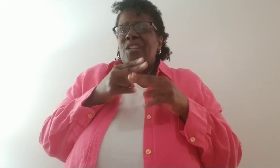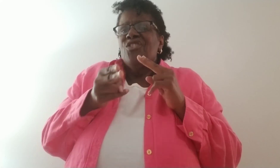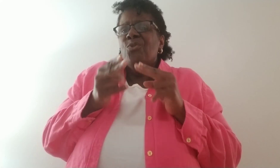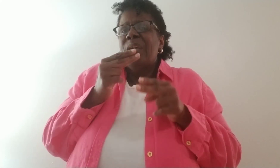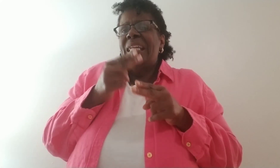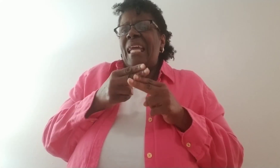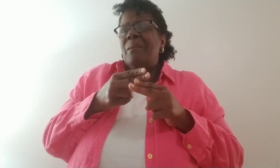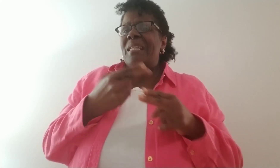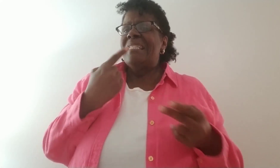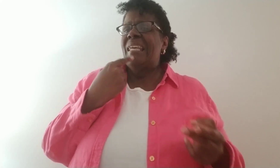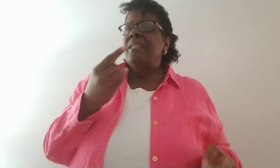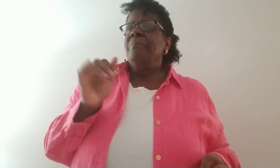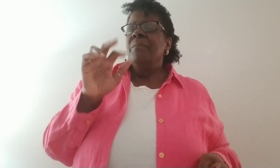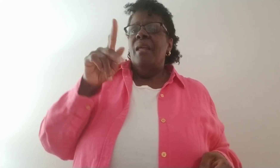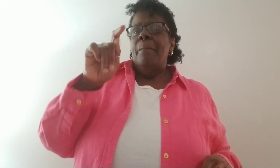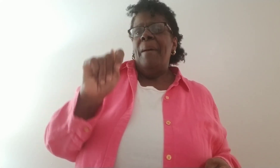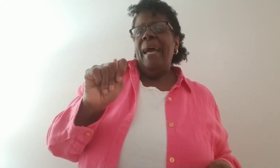short name, let's say